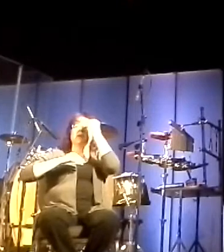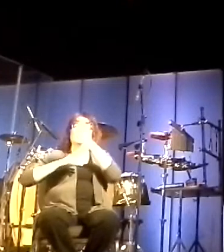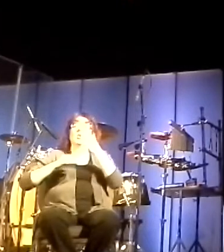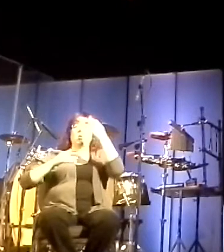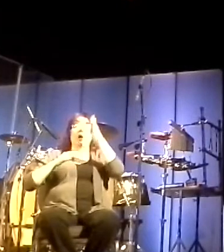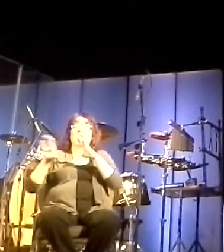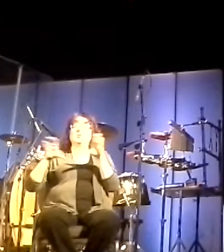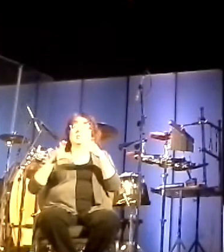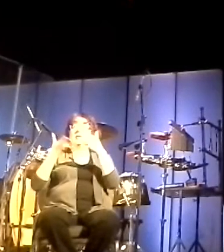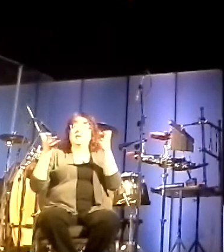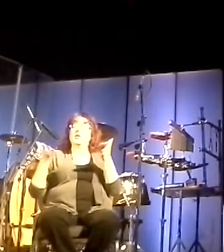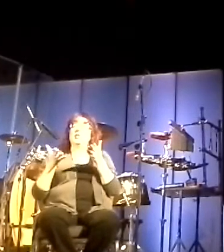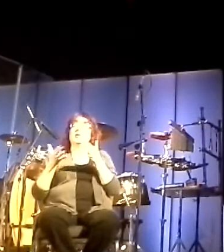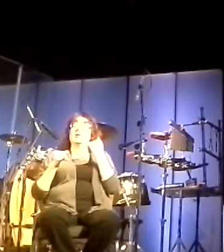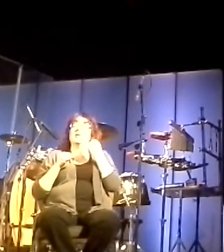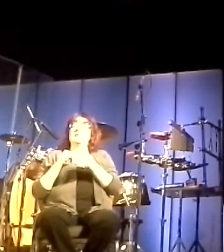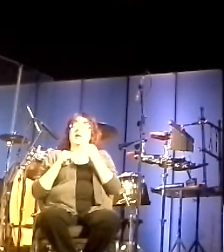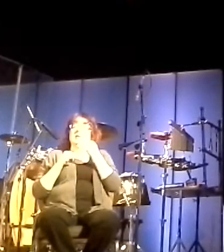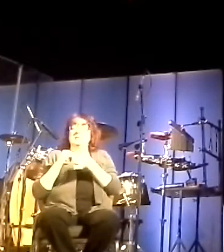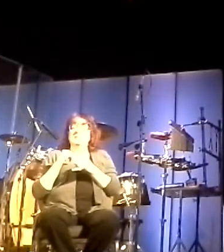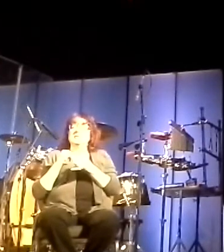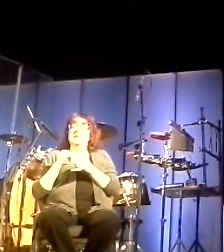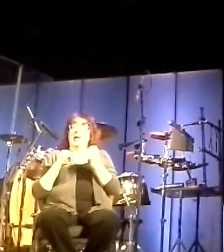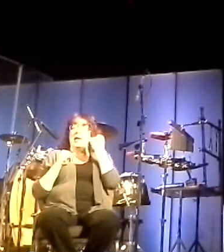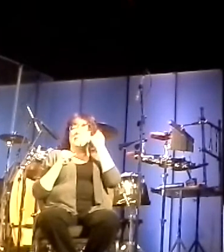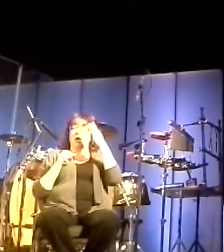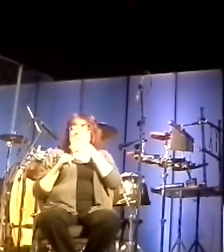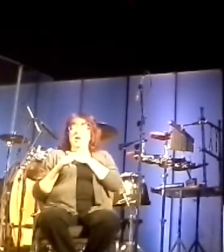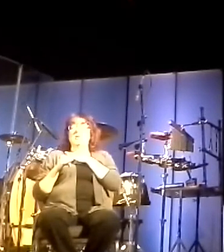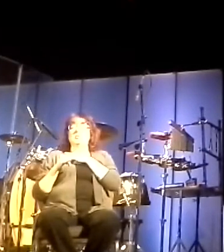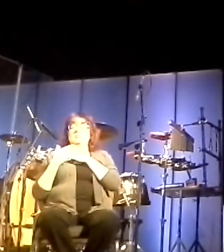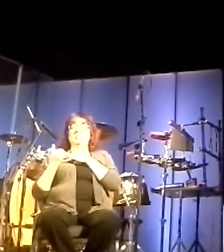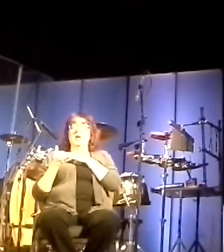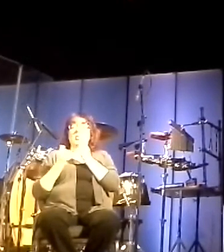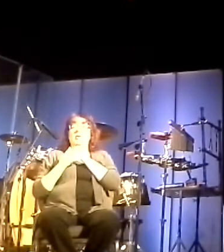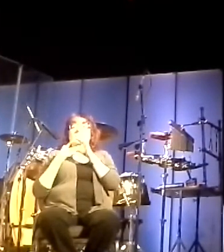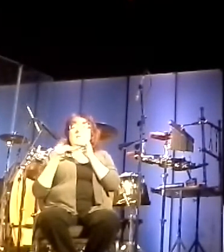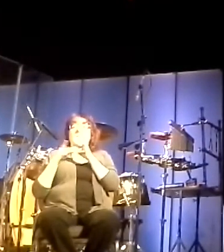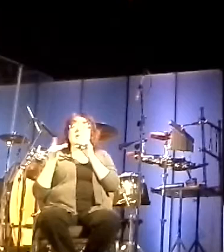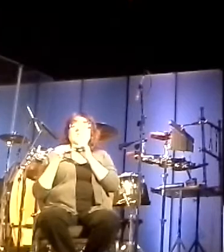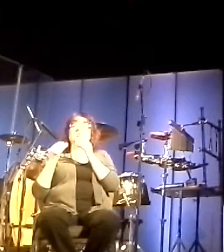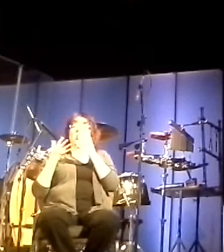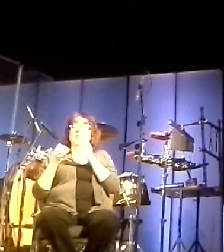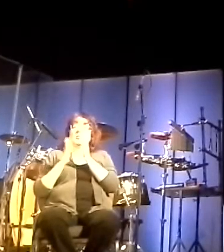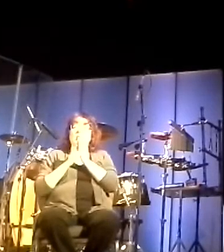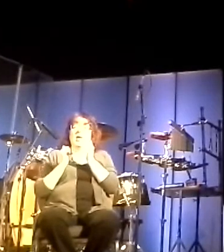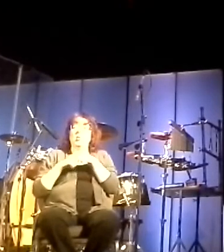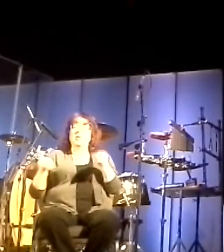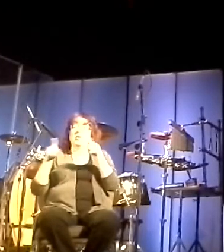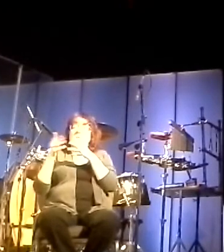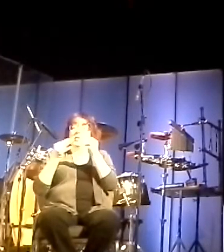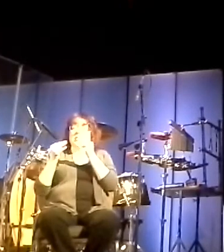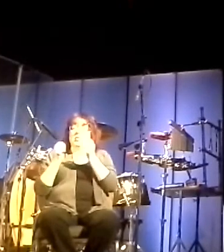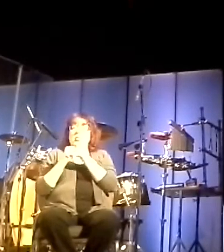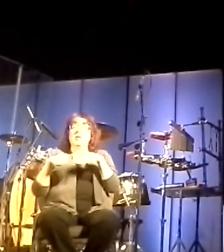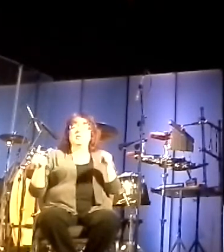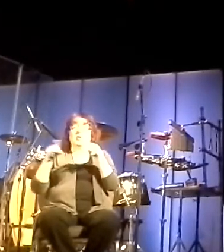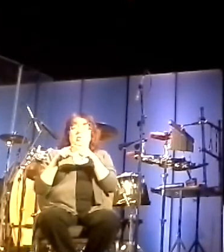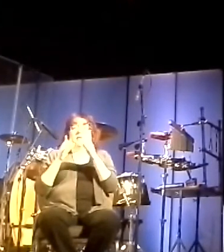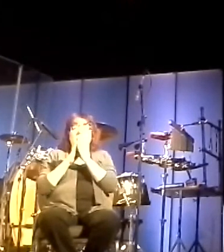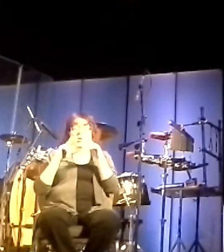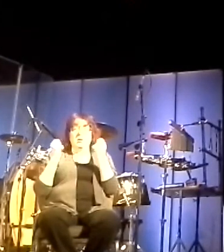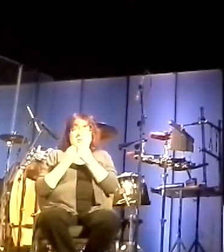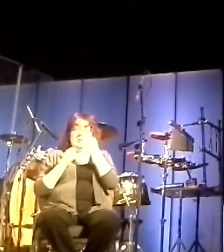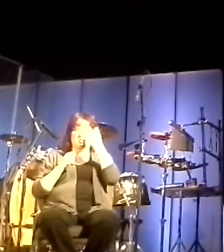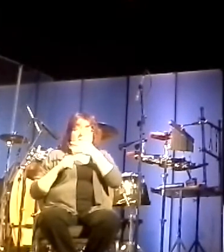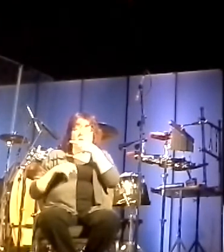what God is doing here. And finally, if God has touched your heart today through the message, we'd love to pray with you, to minister to you. We're going to have our prayer